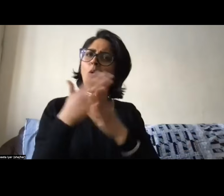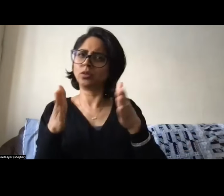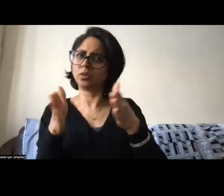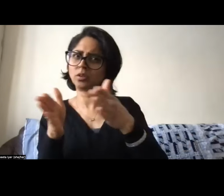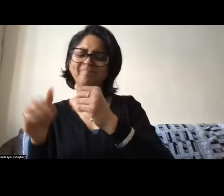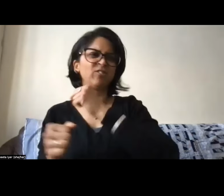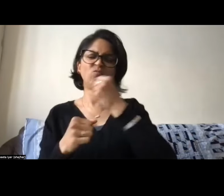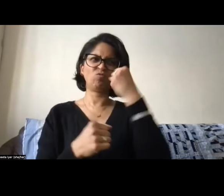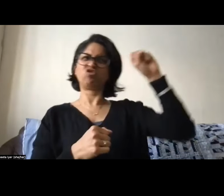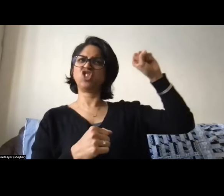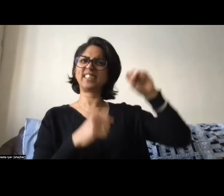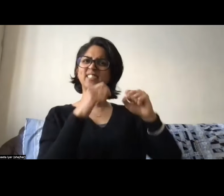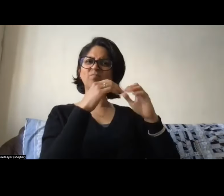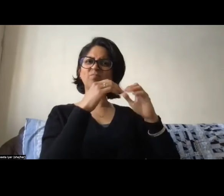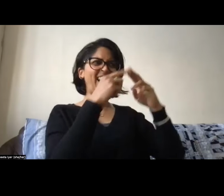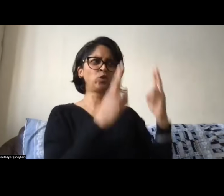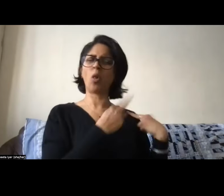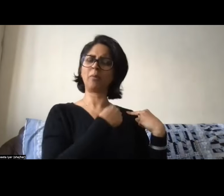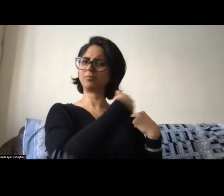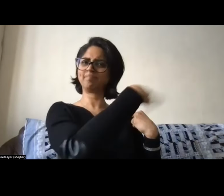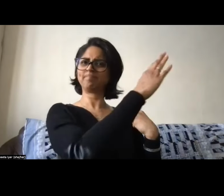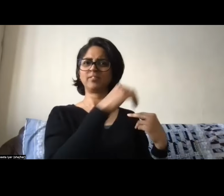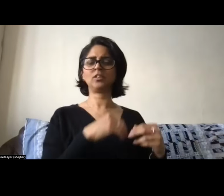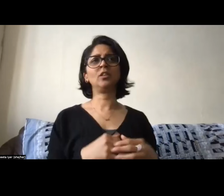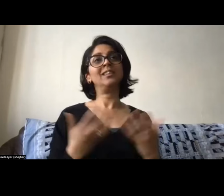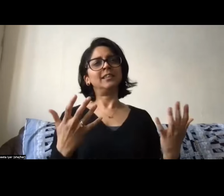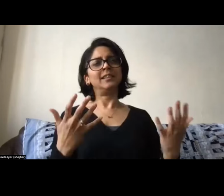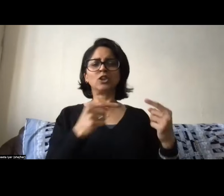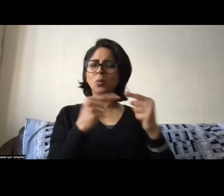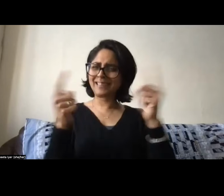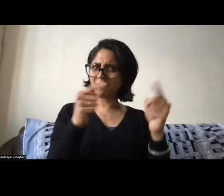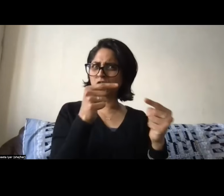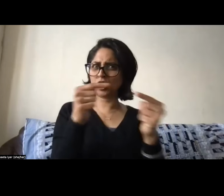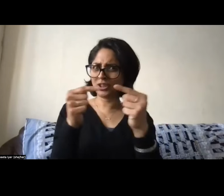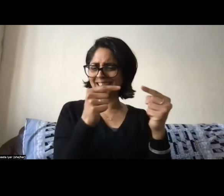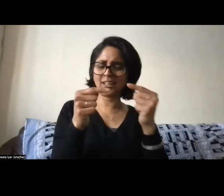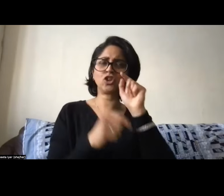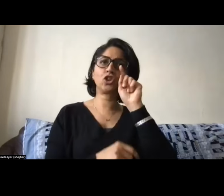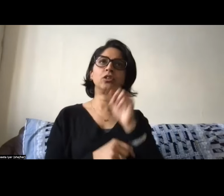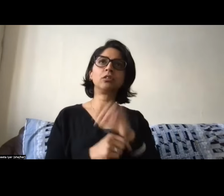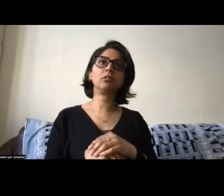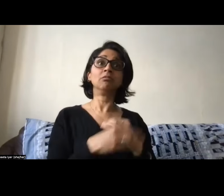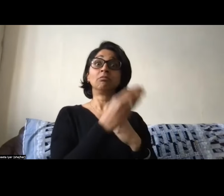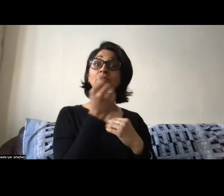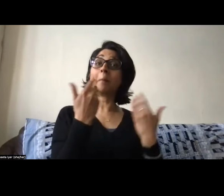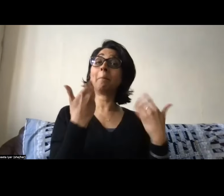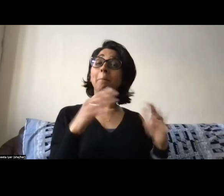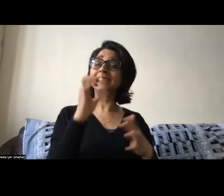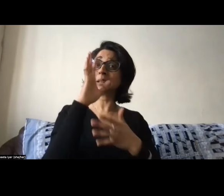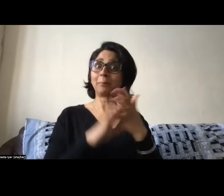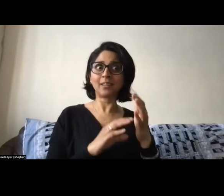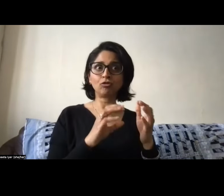and some people wanting to take a more modern attitude toward life and resisting some of